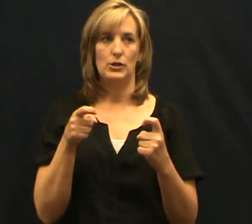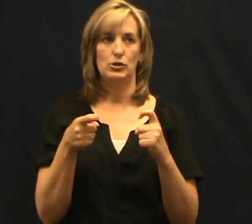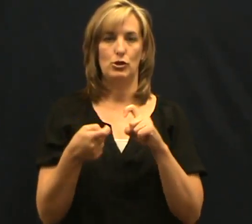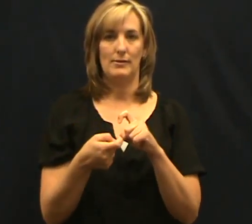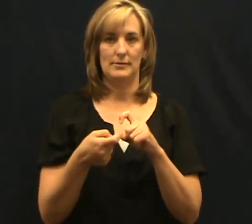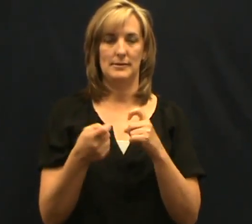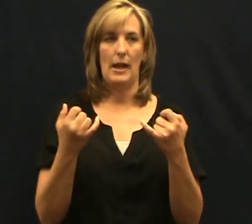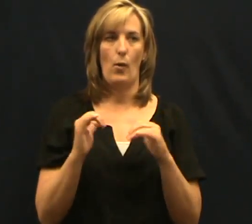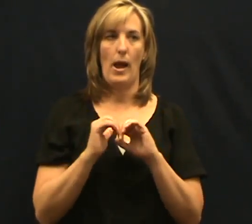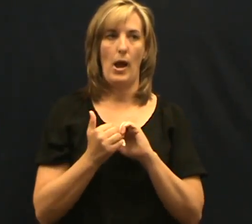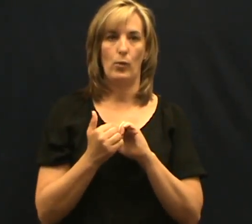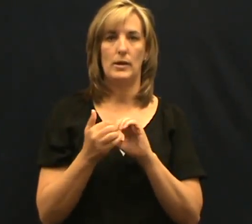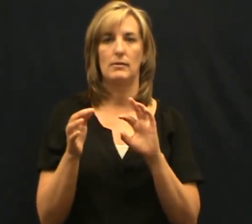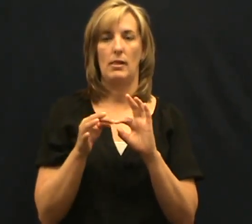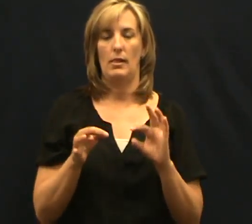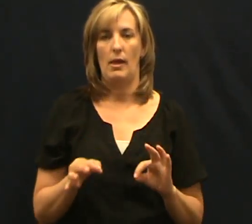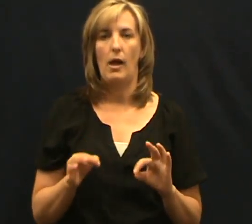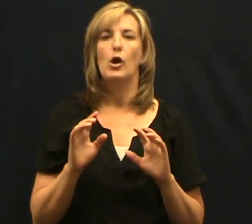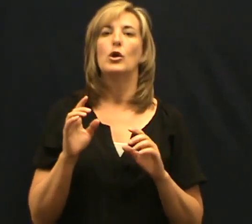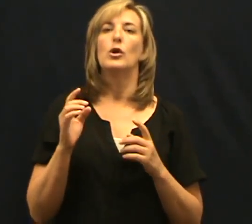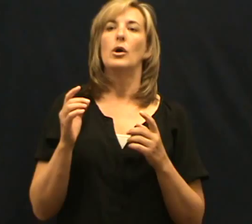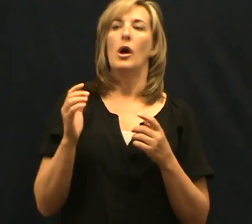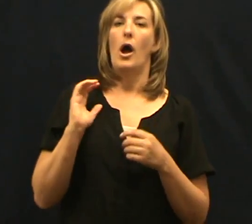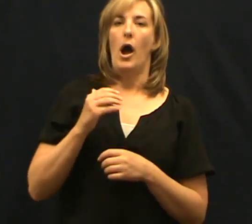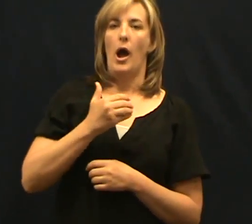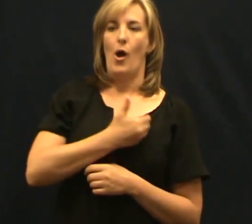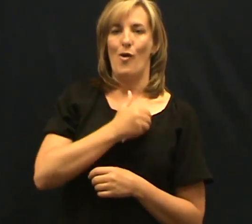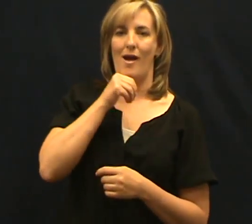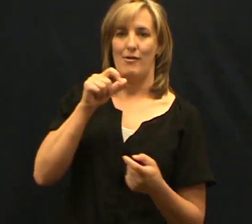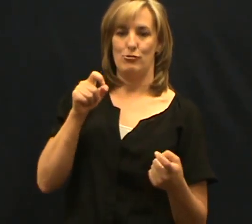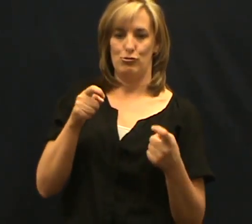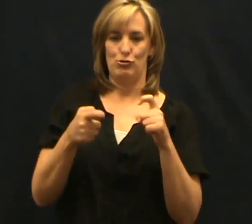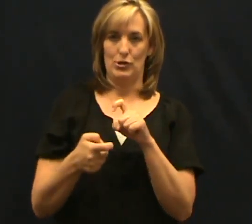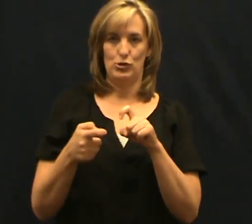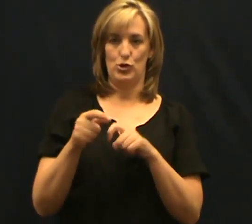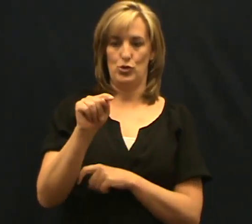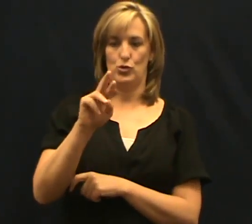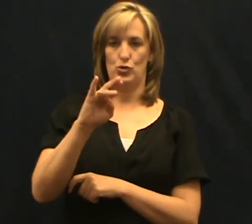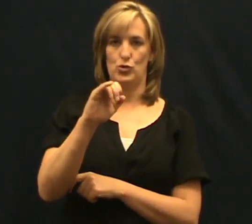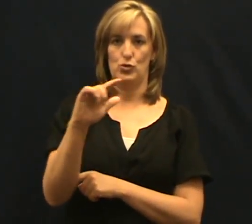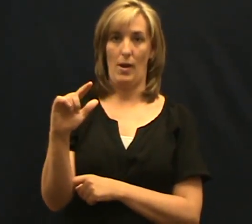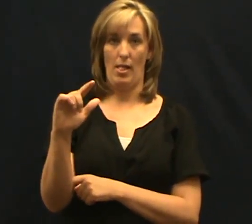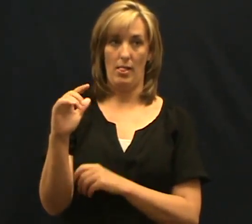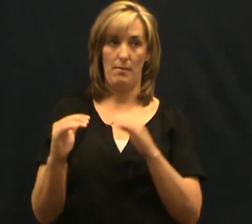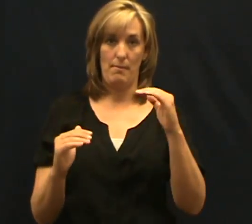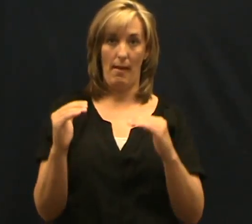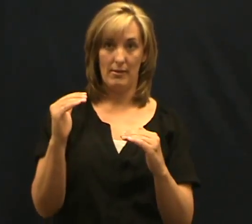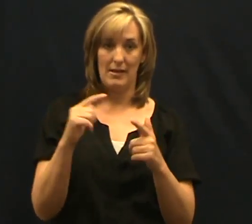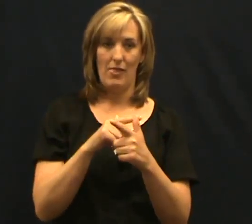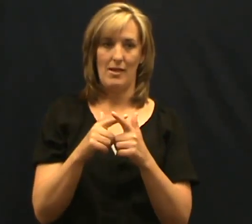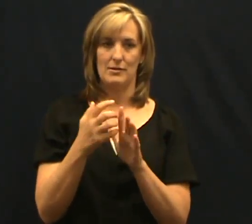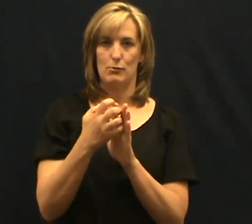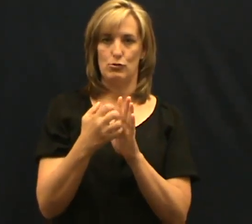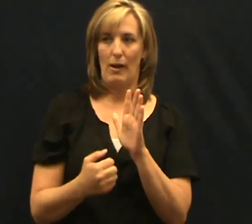to take our unadjusted trial balance, add up and subtract all the adjustments, and then the result is an adjusted